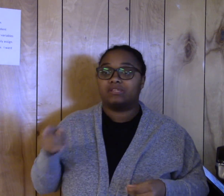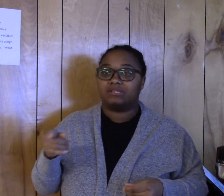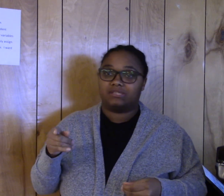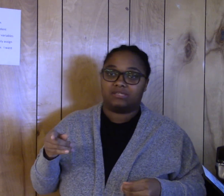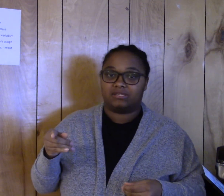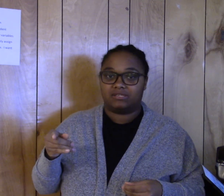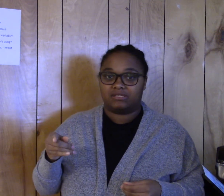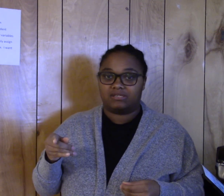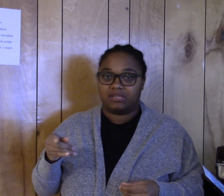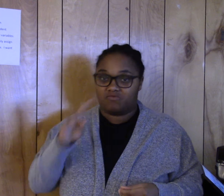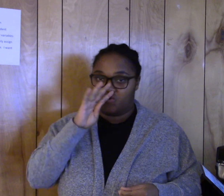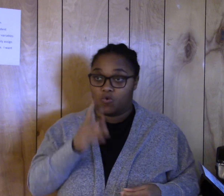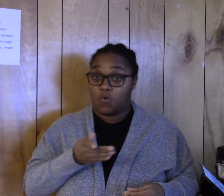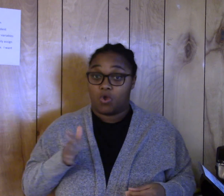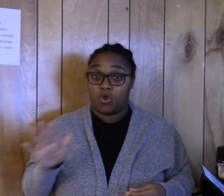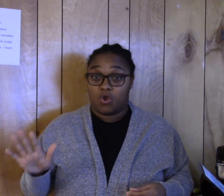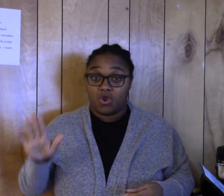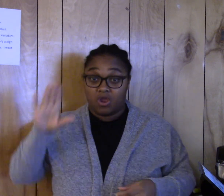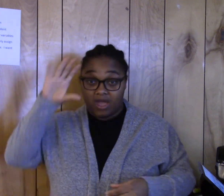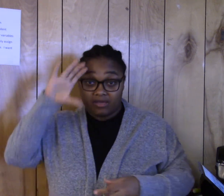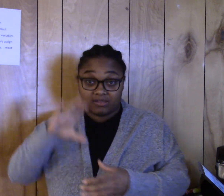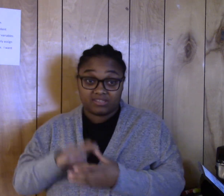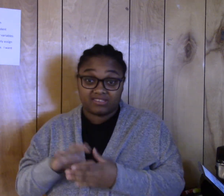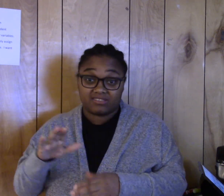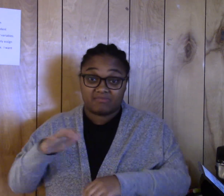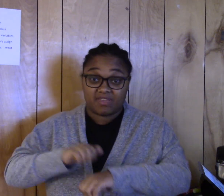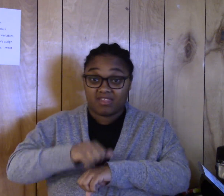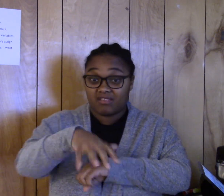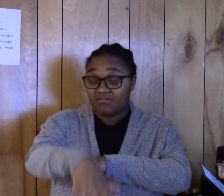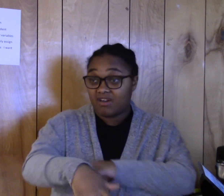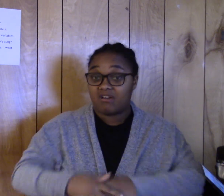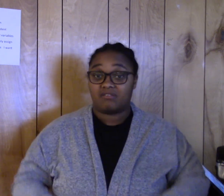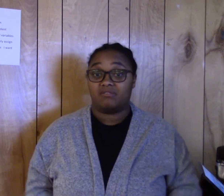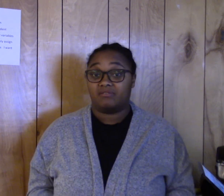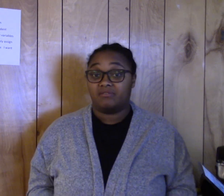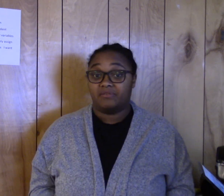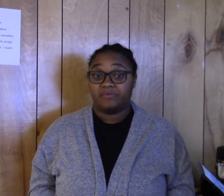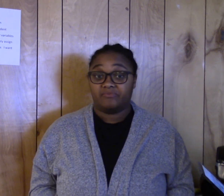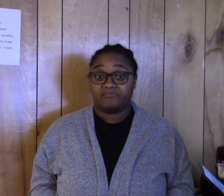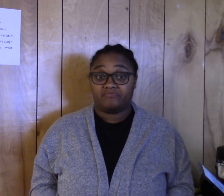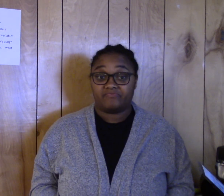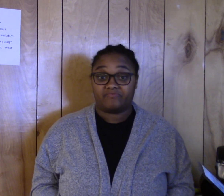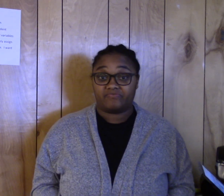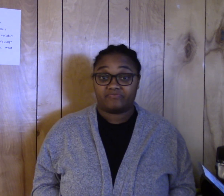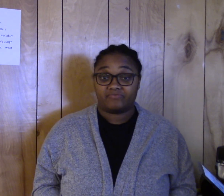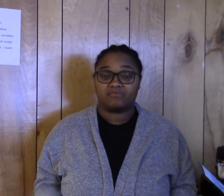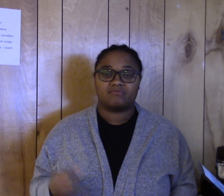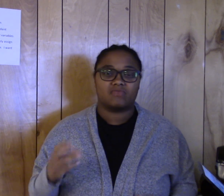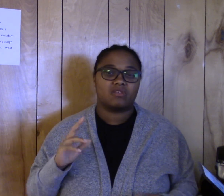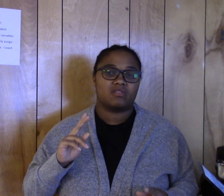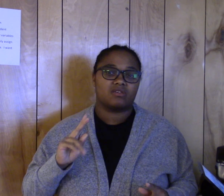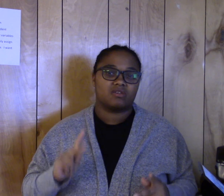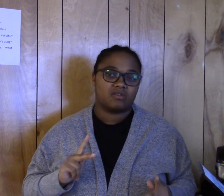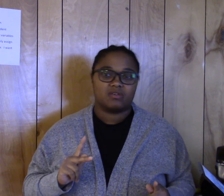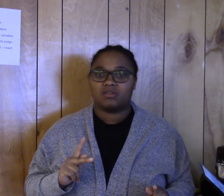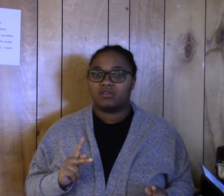can say that. I can't say it. There are a couple of like local things. Like we got a ballot a few years ago that had nothing on it to vote for. It was just like, you